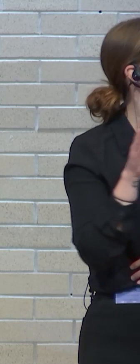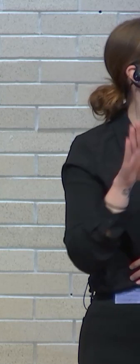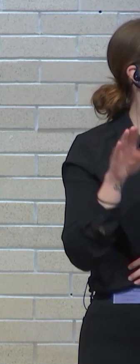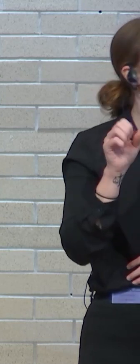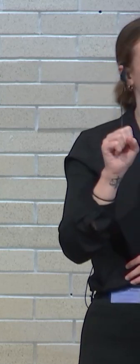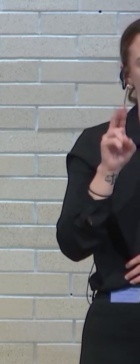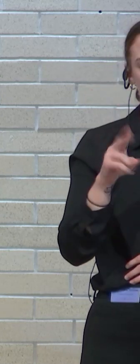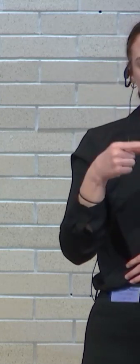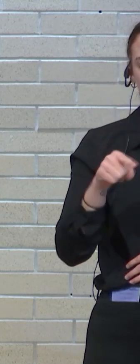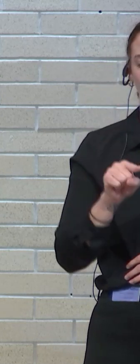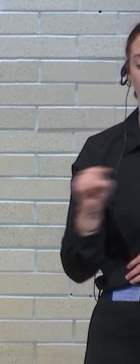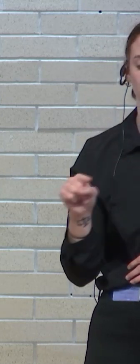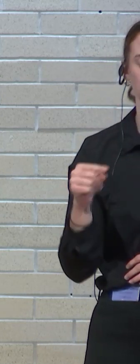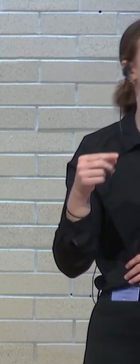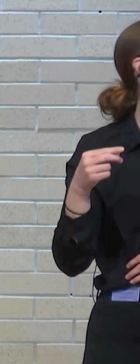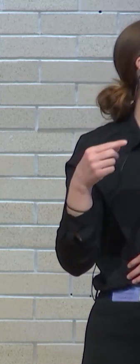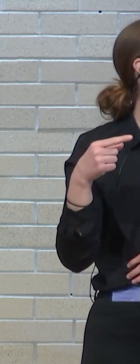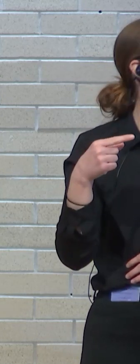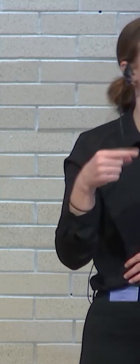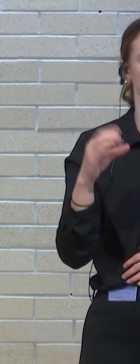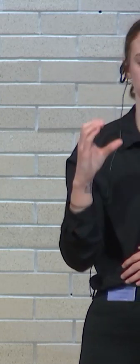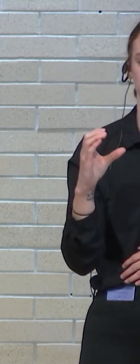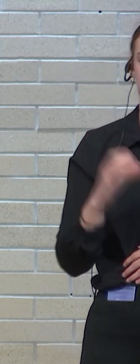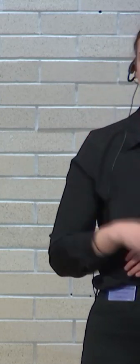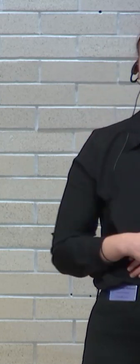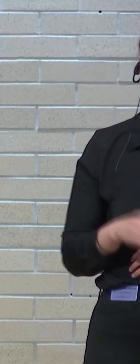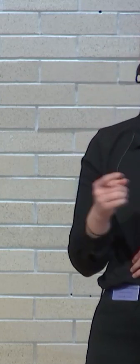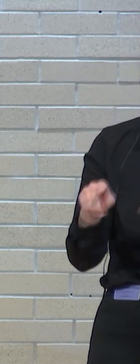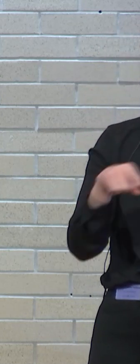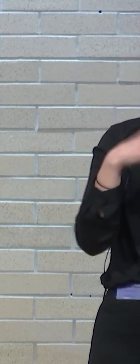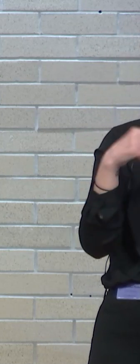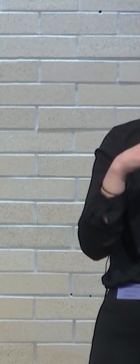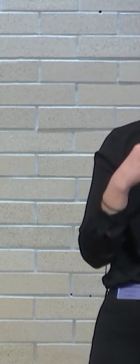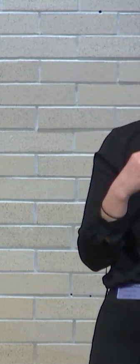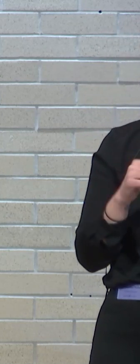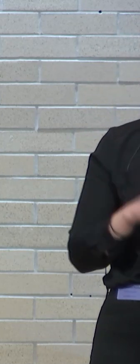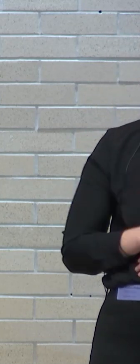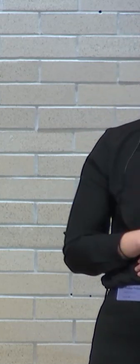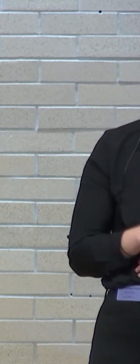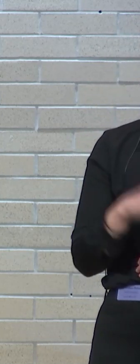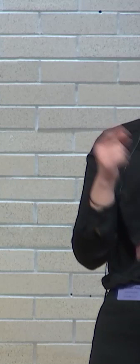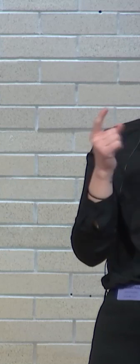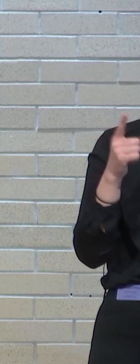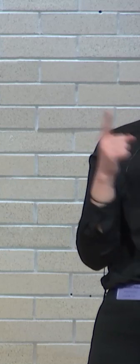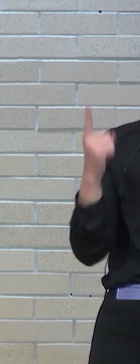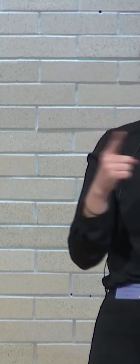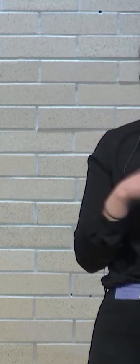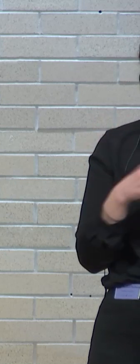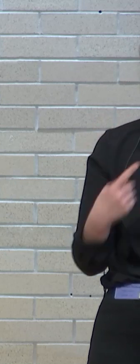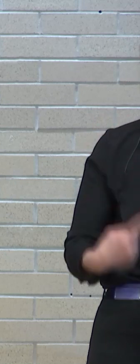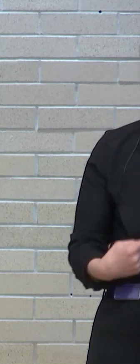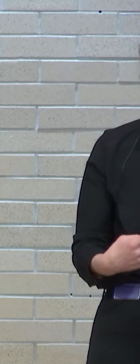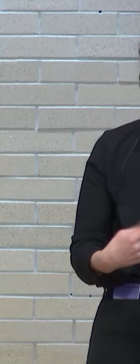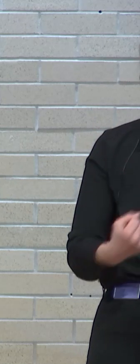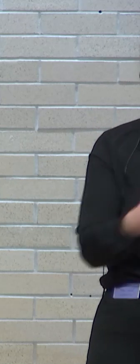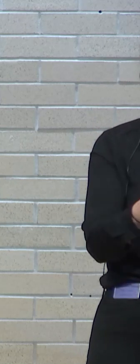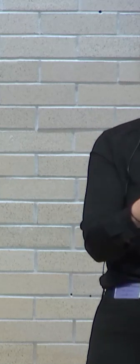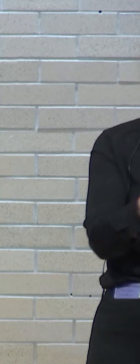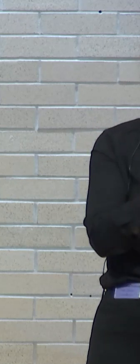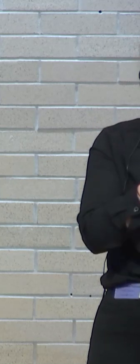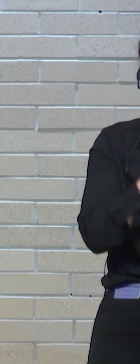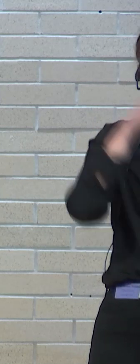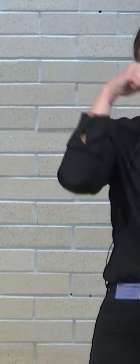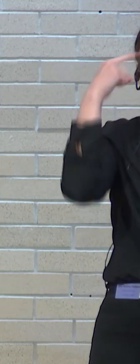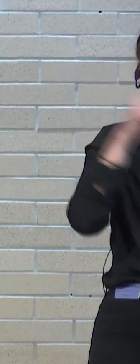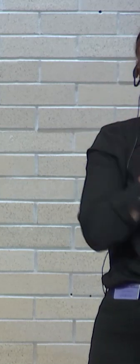at bsu@goshen.edu. So remember, this is just one out of many ways you can support Black students and staff, the Black community